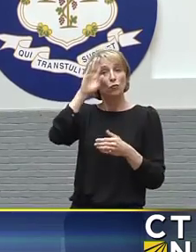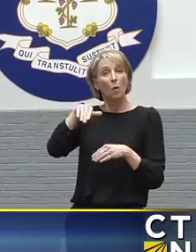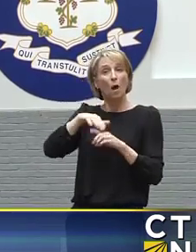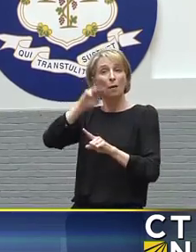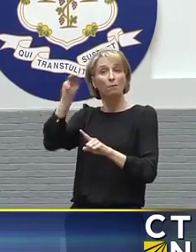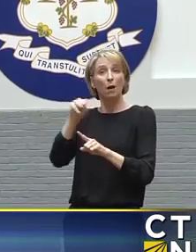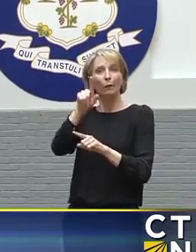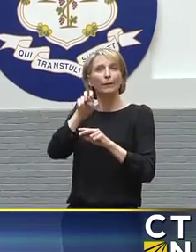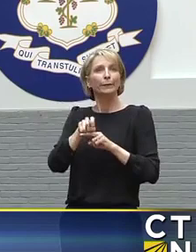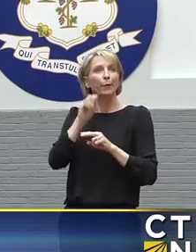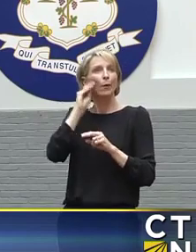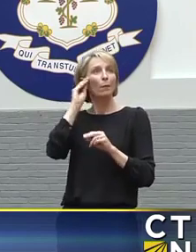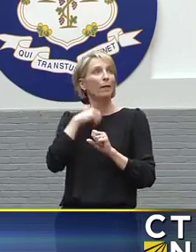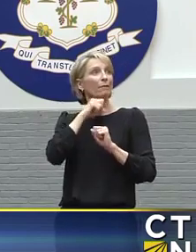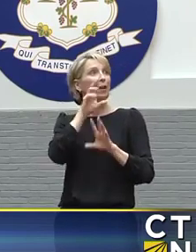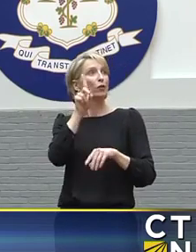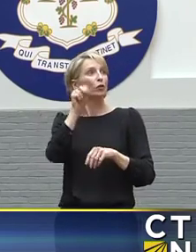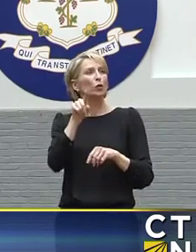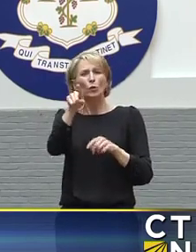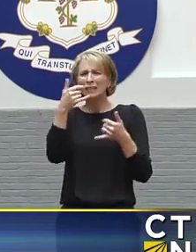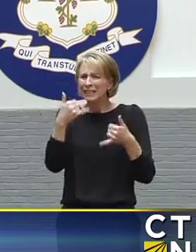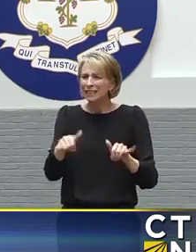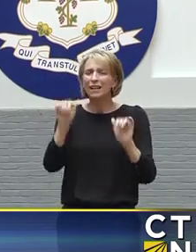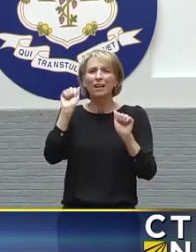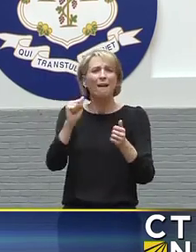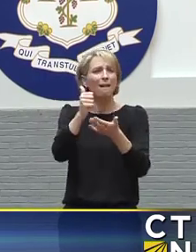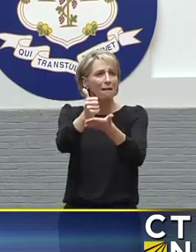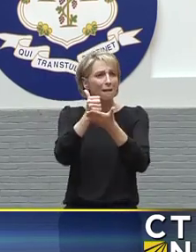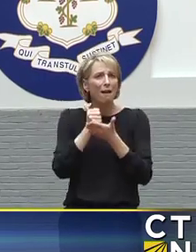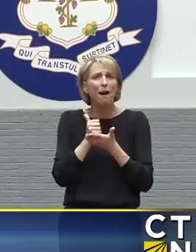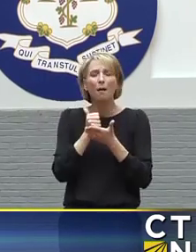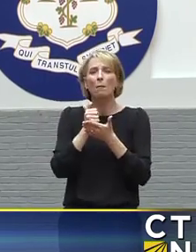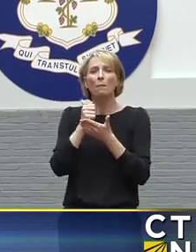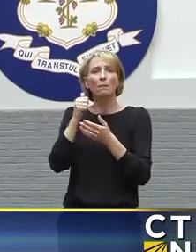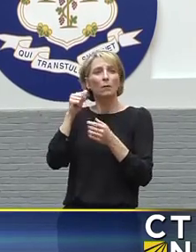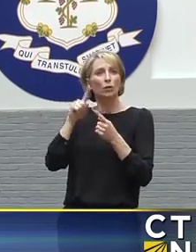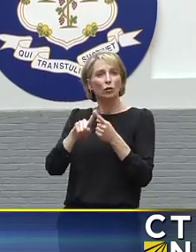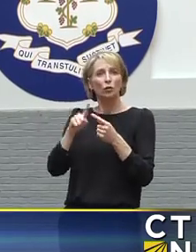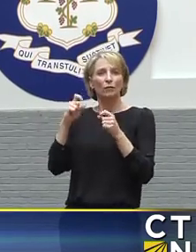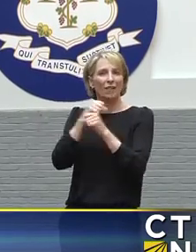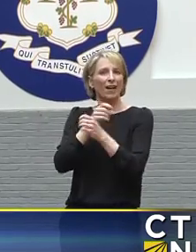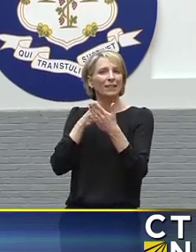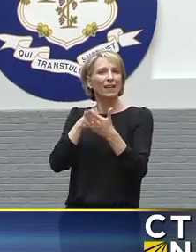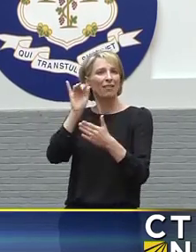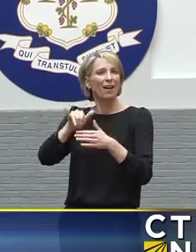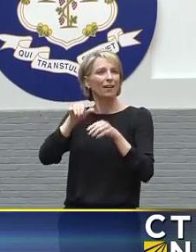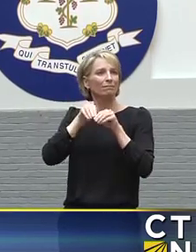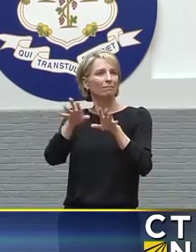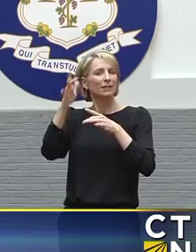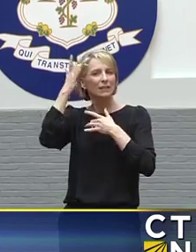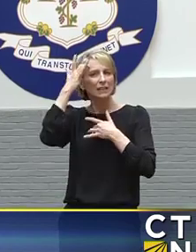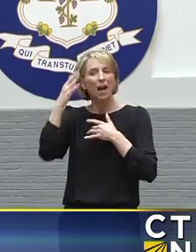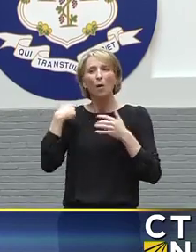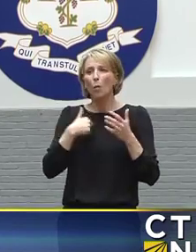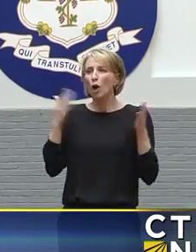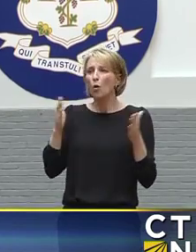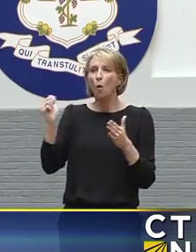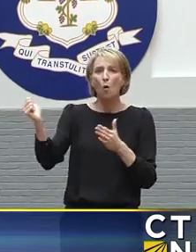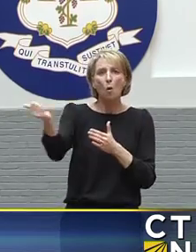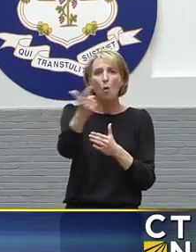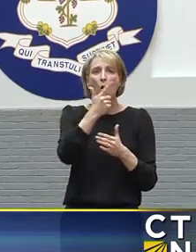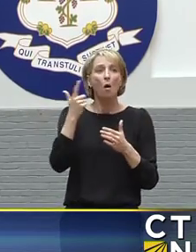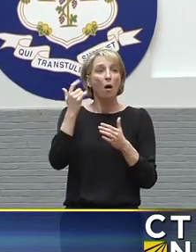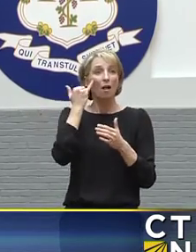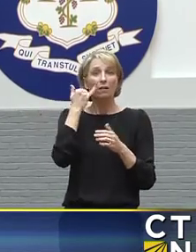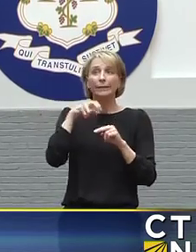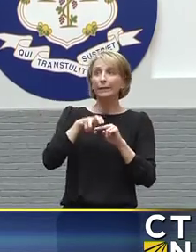do, there's still critical roles that you can play somewhere in the supply chain of helping fight COVID-19, and we'd really encourage everybody who finds